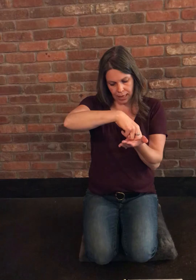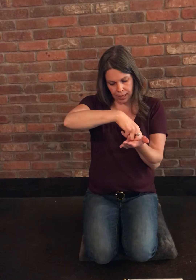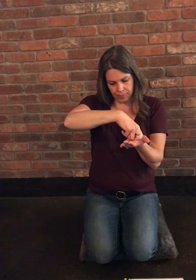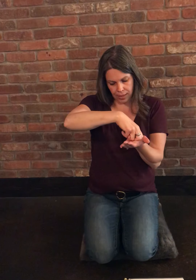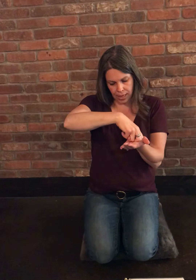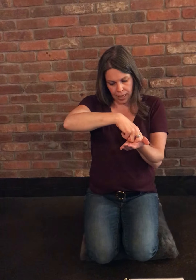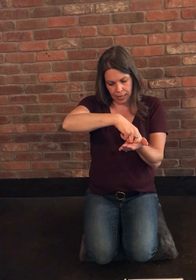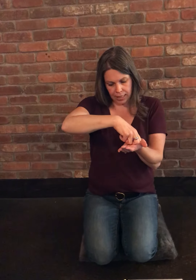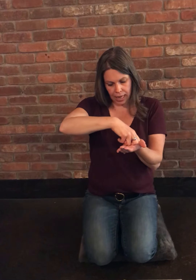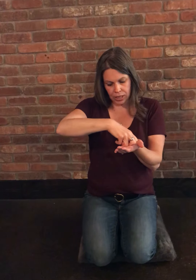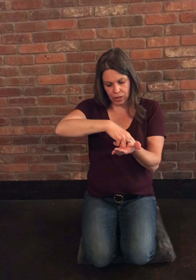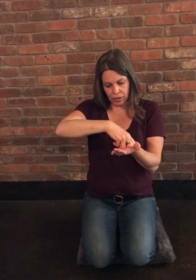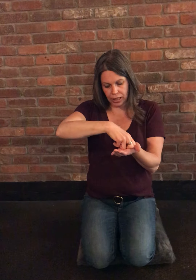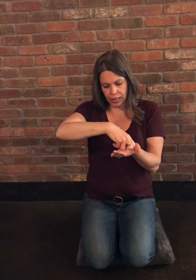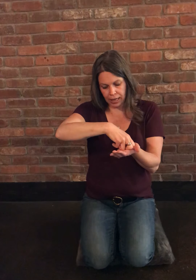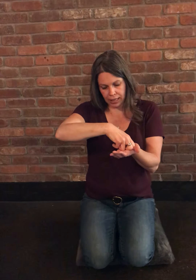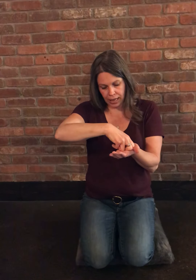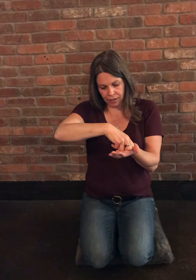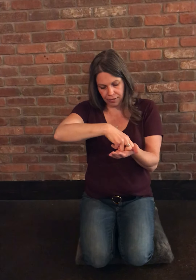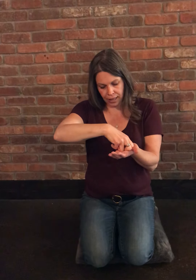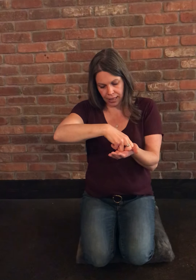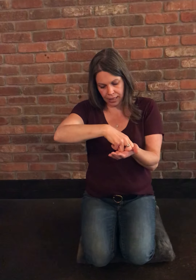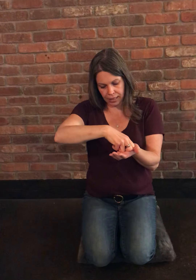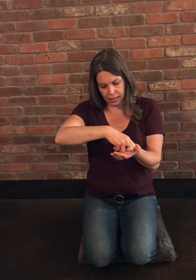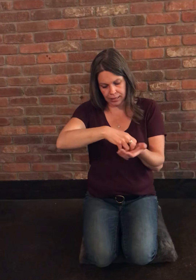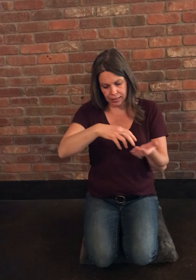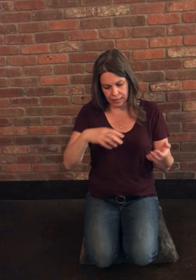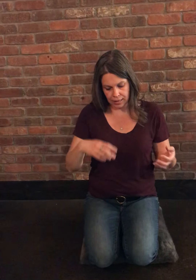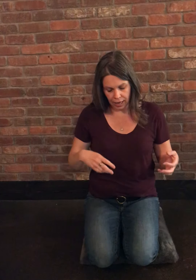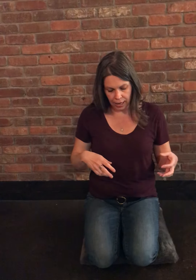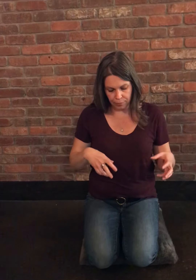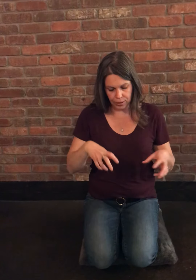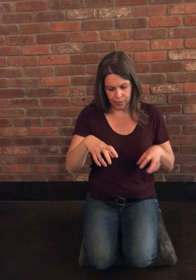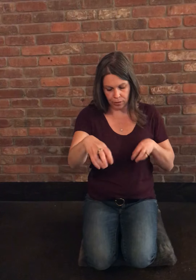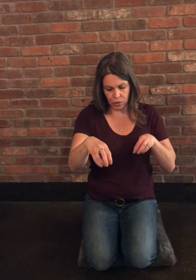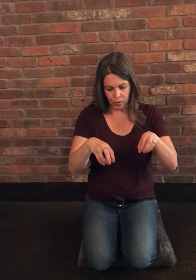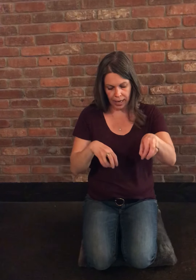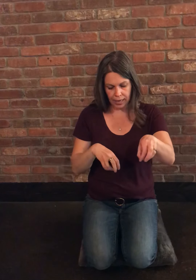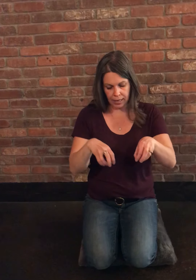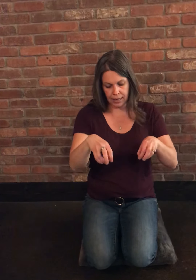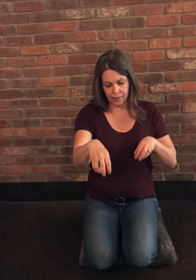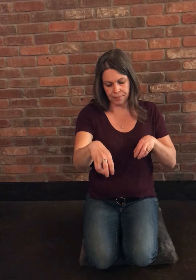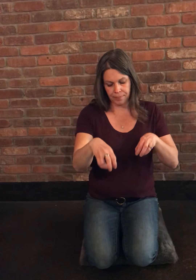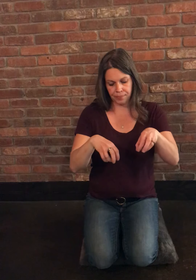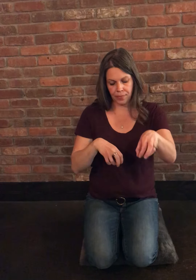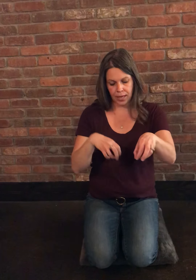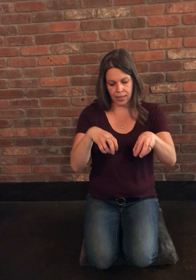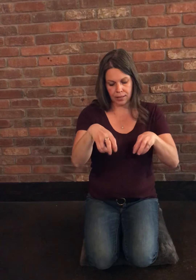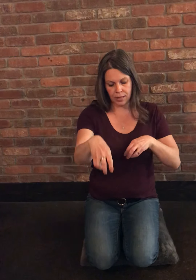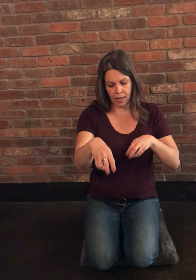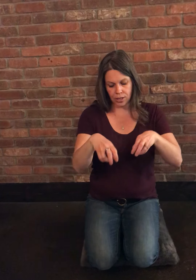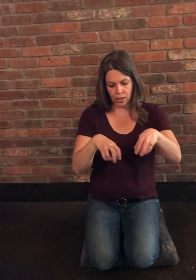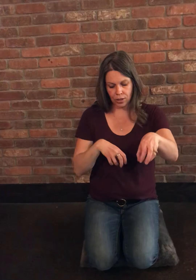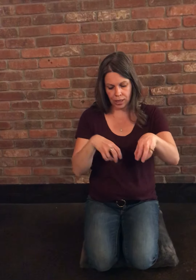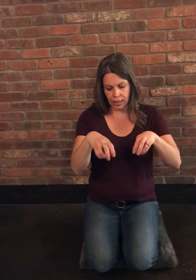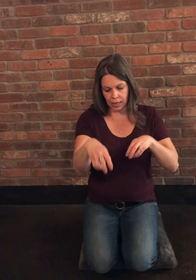Islam. Zanj in early Ghana in Africa was about trade. Okay, Zanj in early Ghana